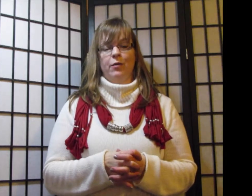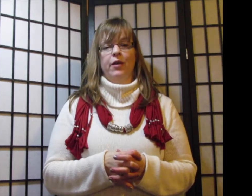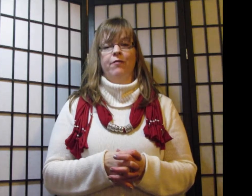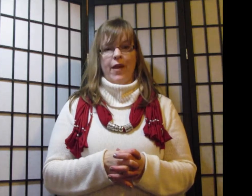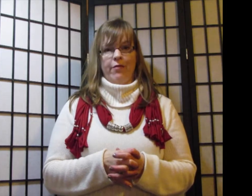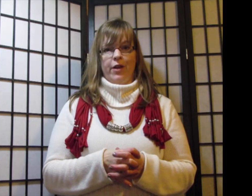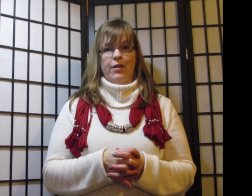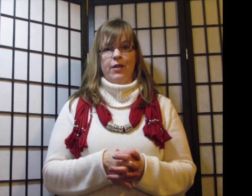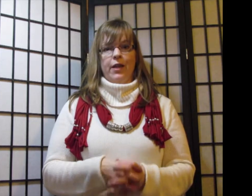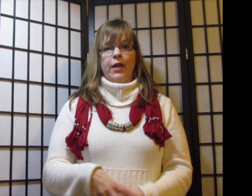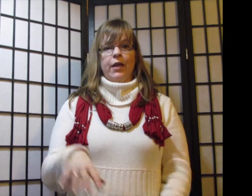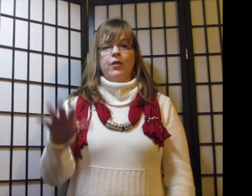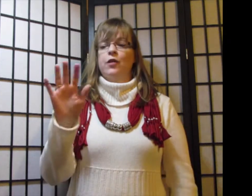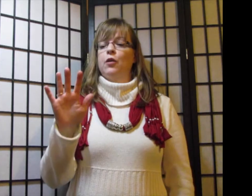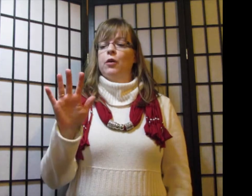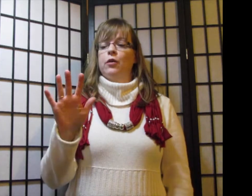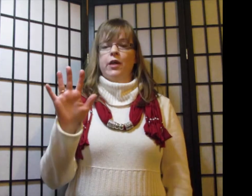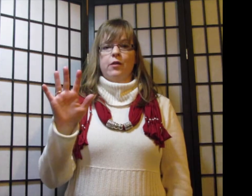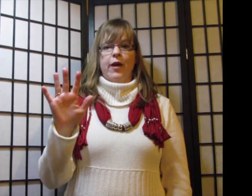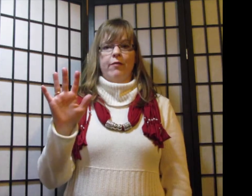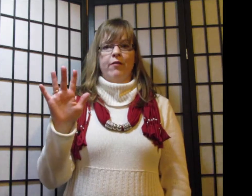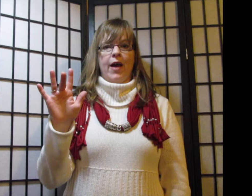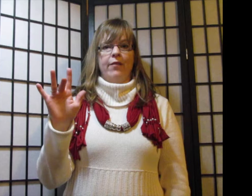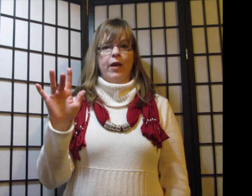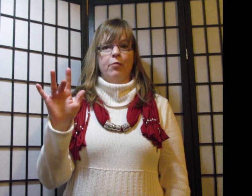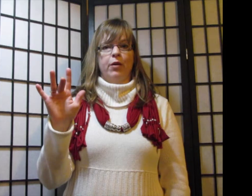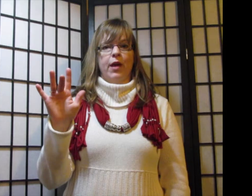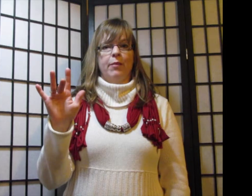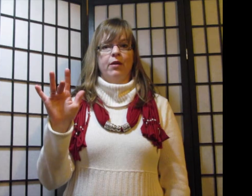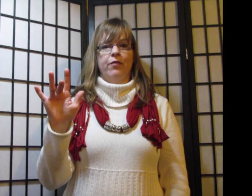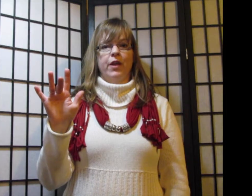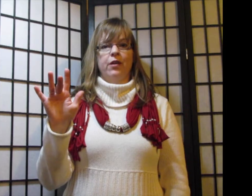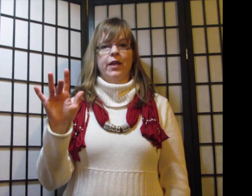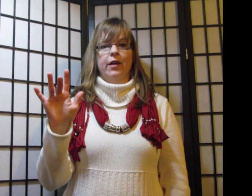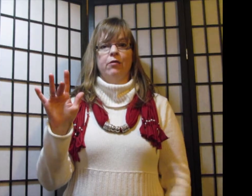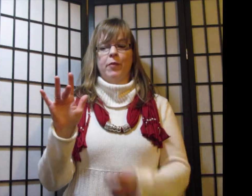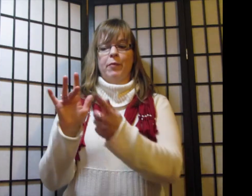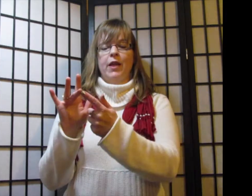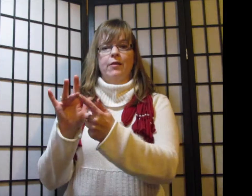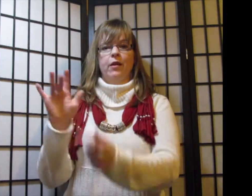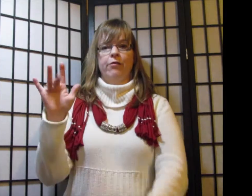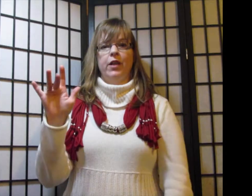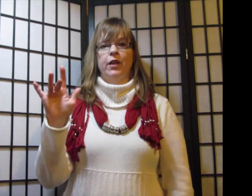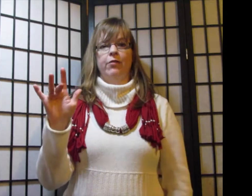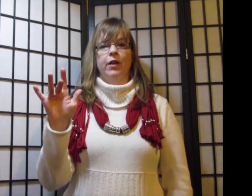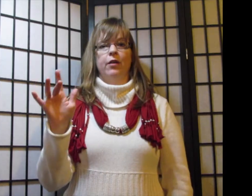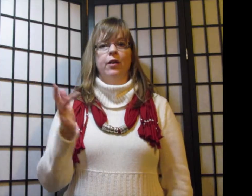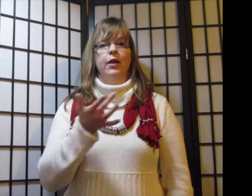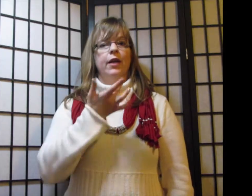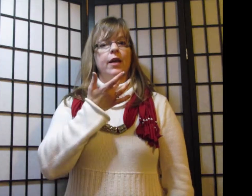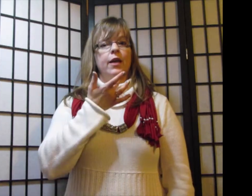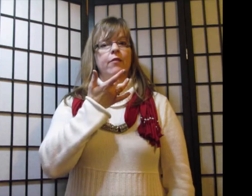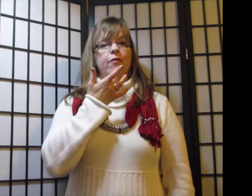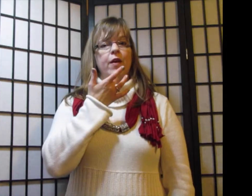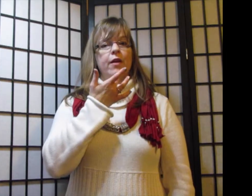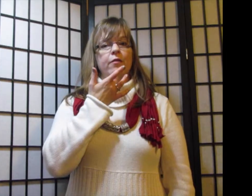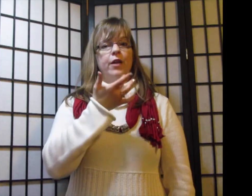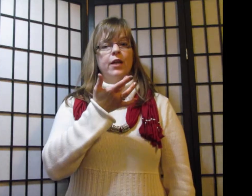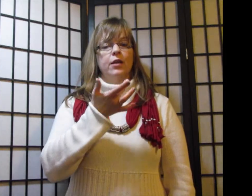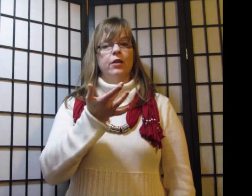word favorite. So we're going to have a 5 hand, pull that middle finger down. Remember, that's our feeling finger. Favorite, you're